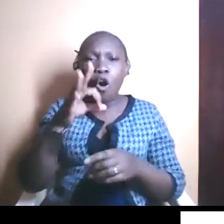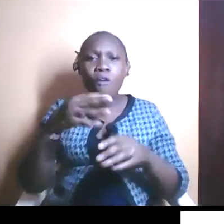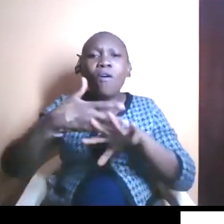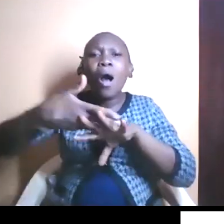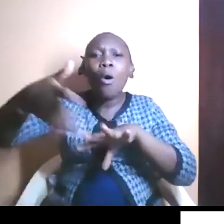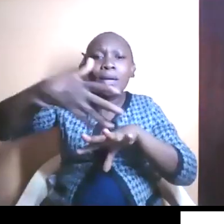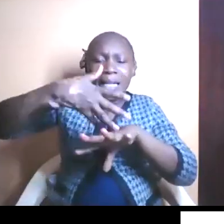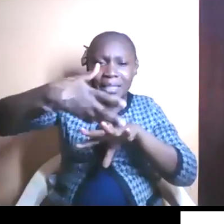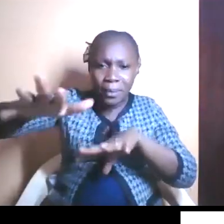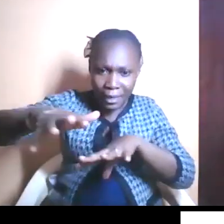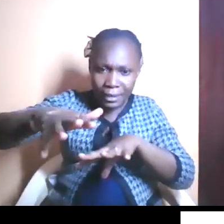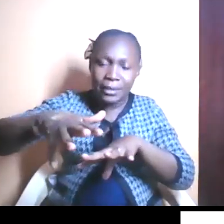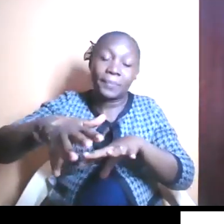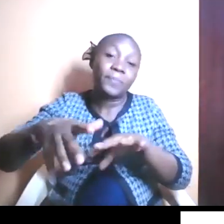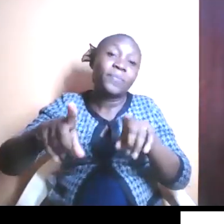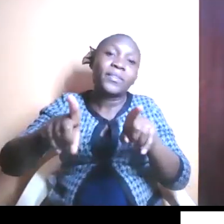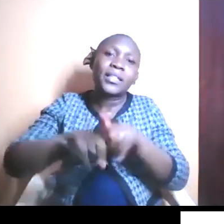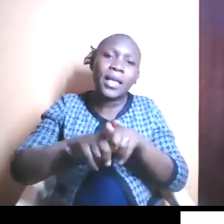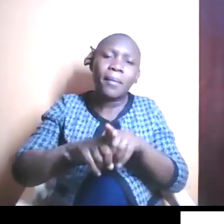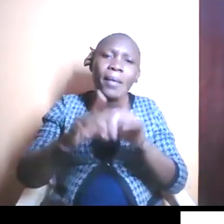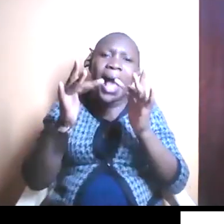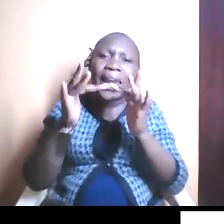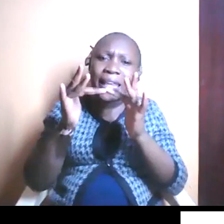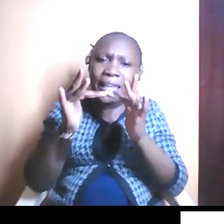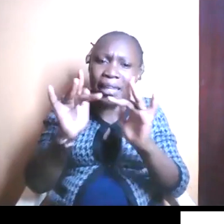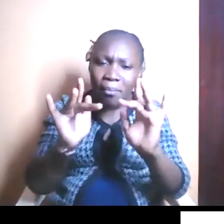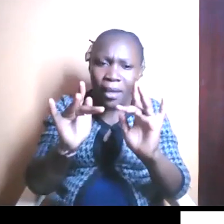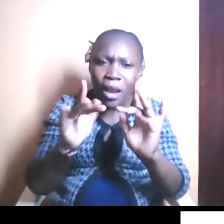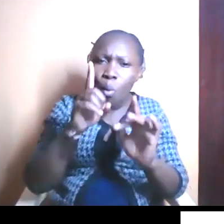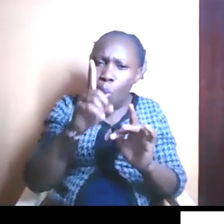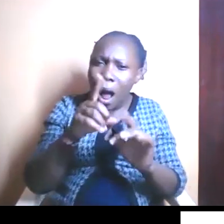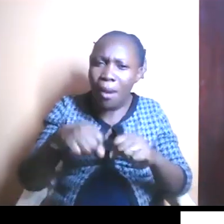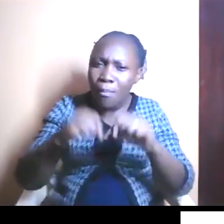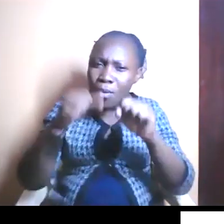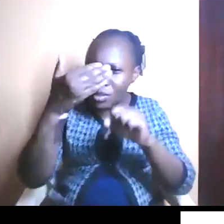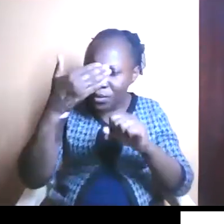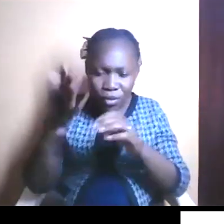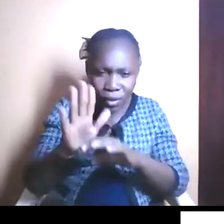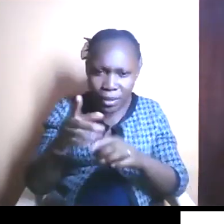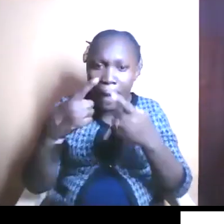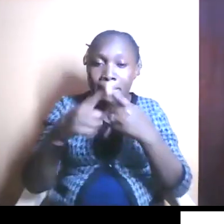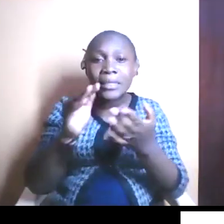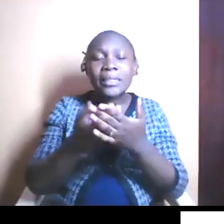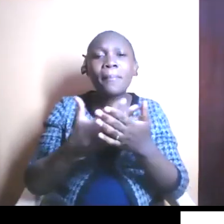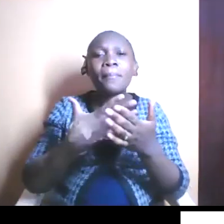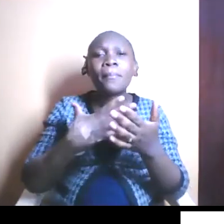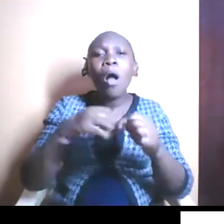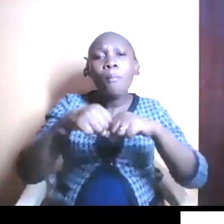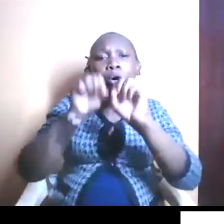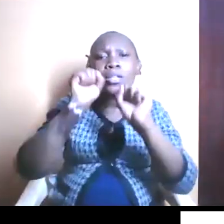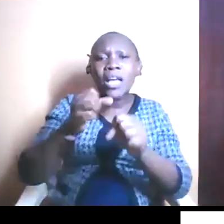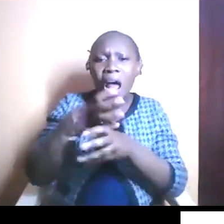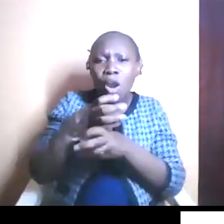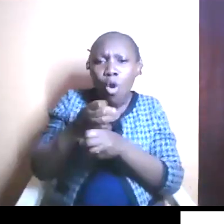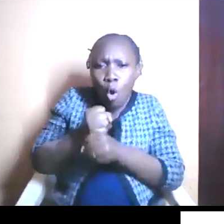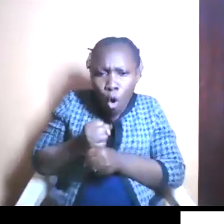not talking about the one email your boss forgot to send. No, I'm talking about deliberately withholding information over and over